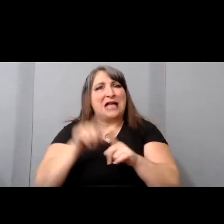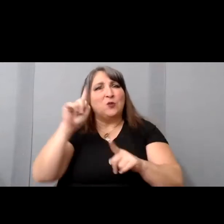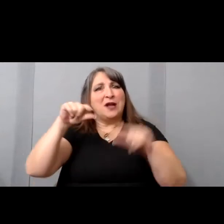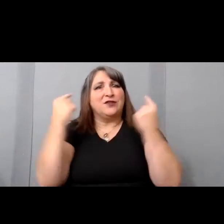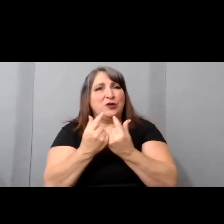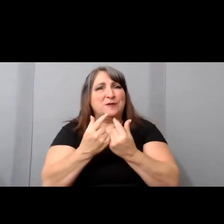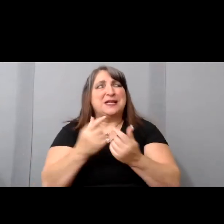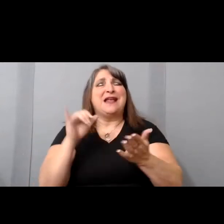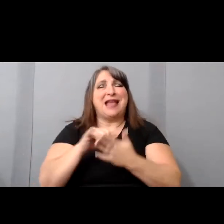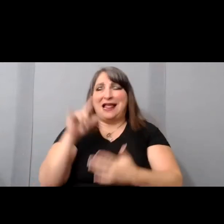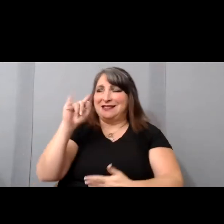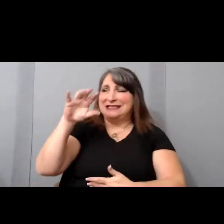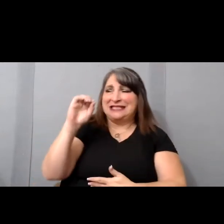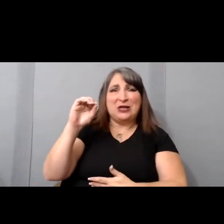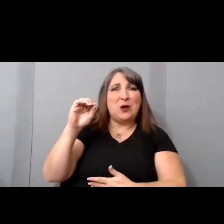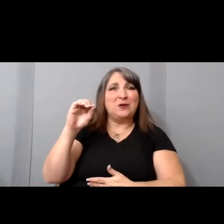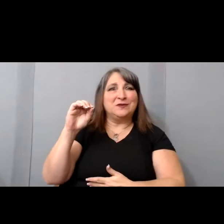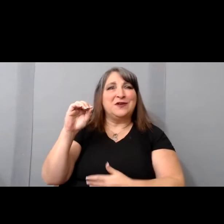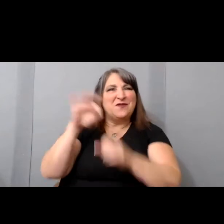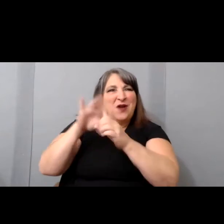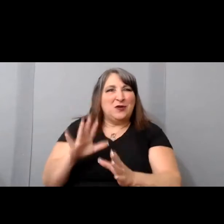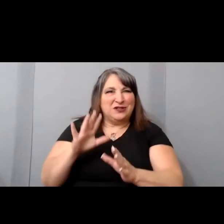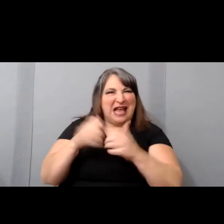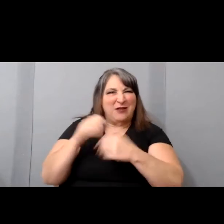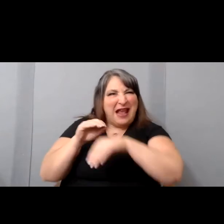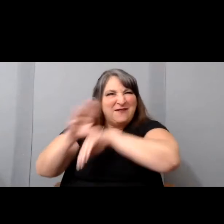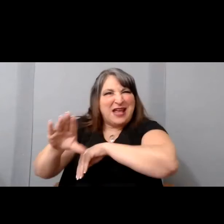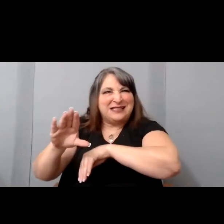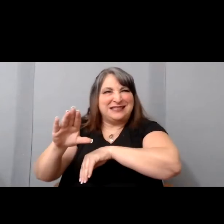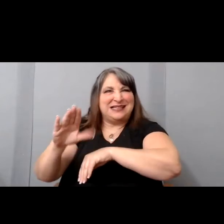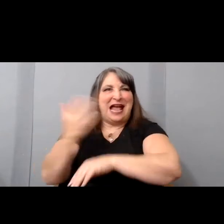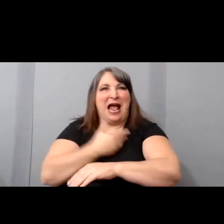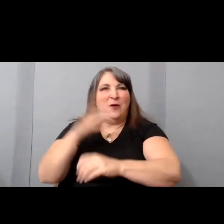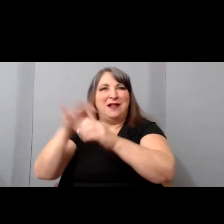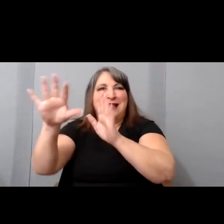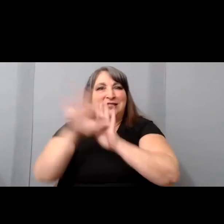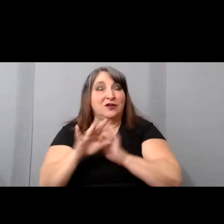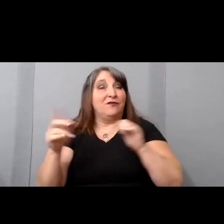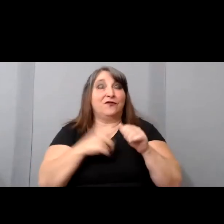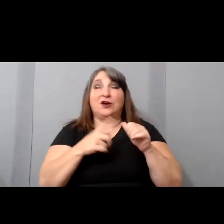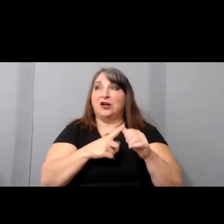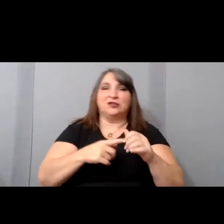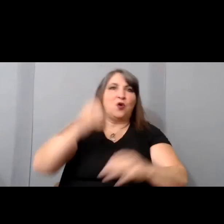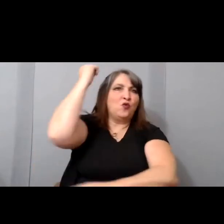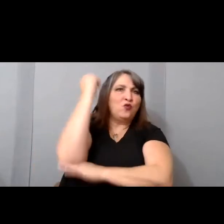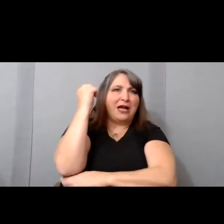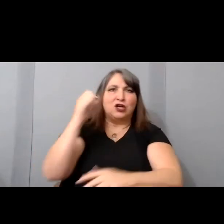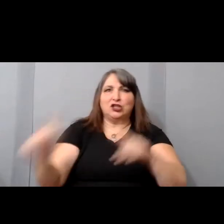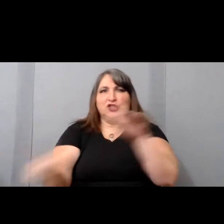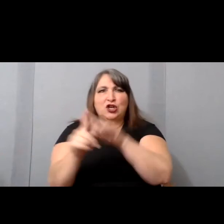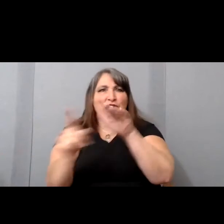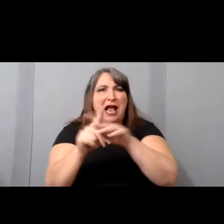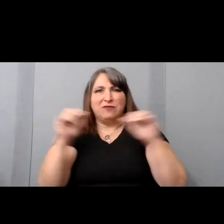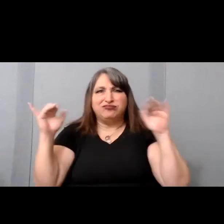our coalition of voters across the country. First, we saw record turnout amongst Latino voters.